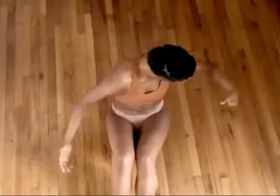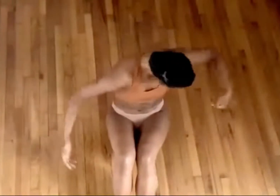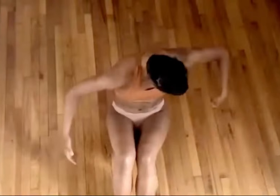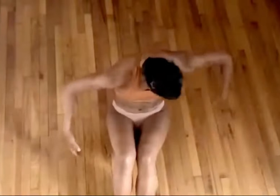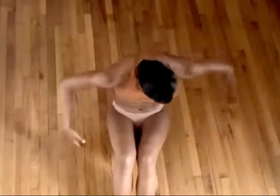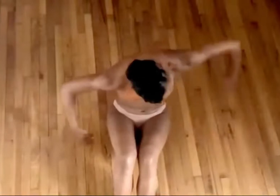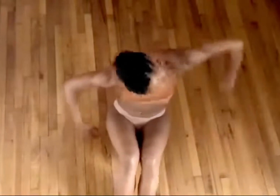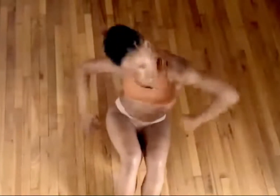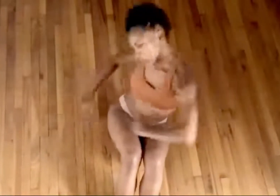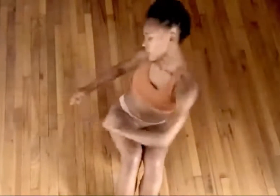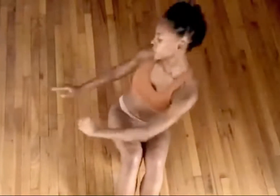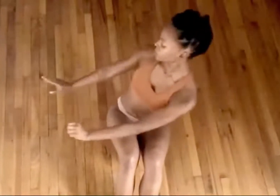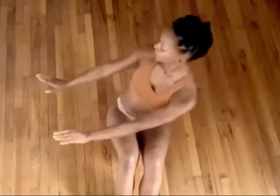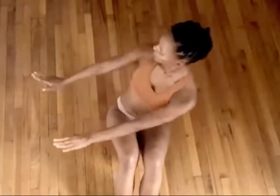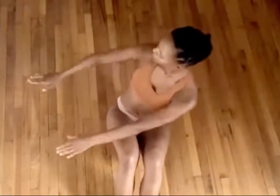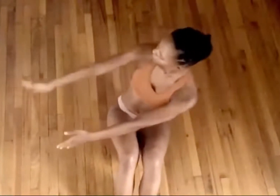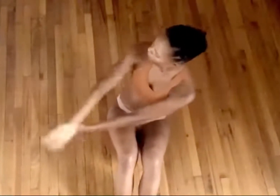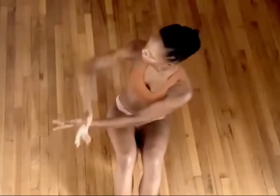might make you feel